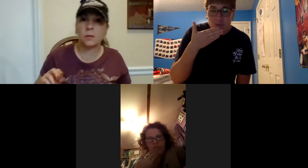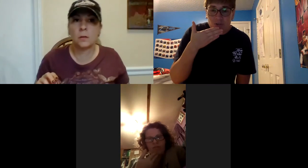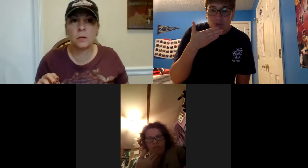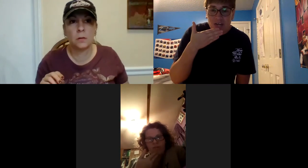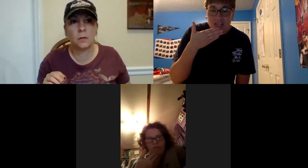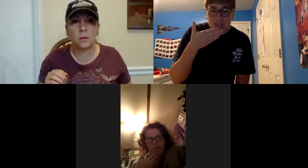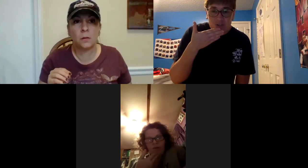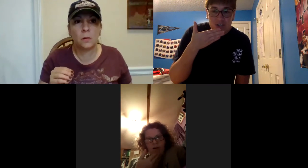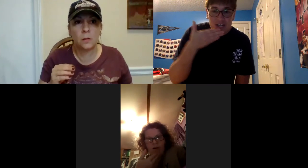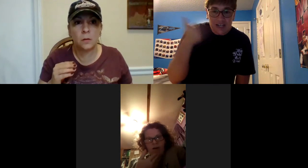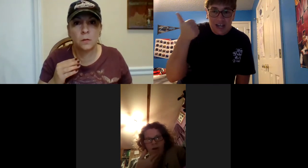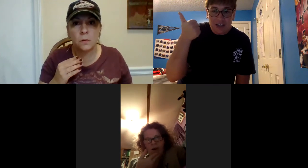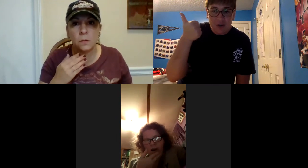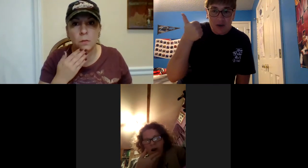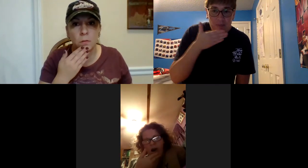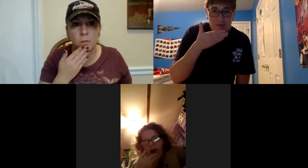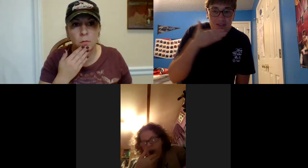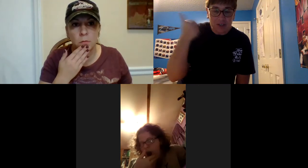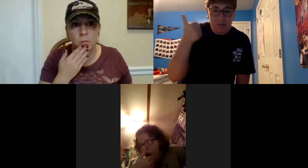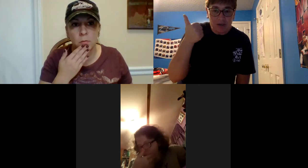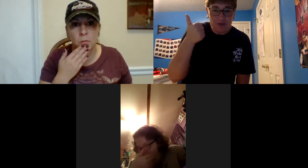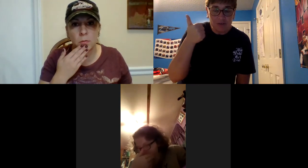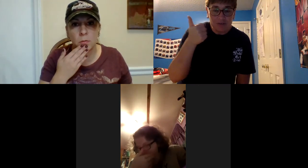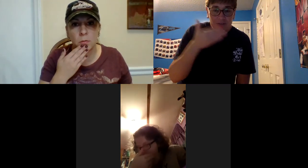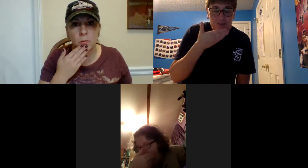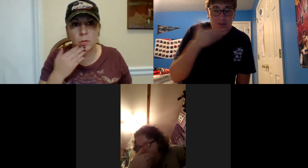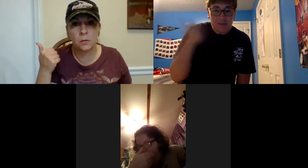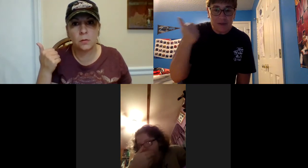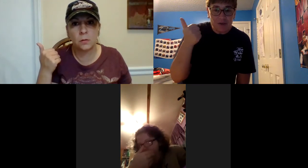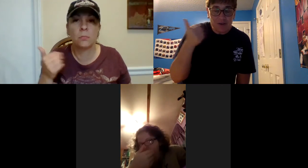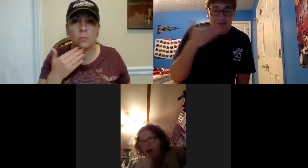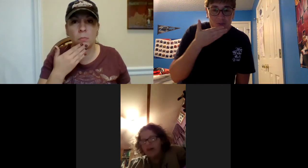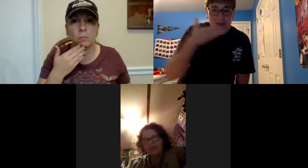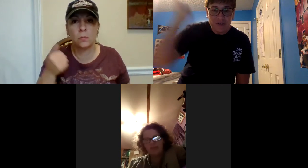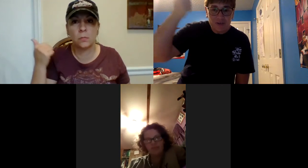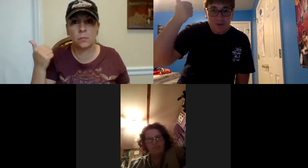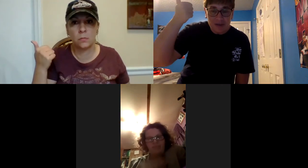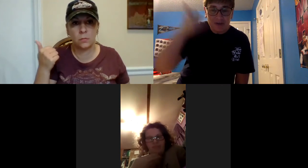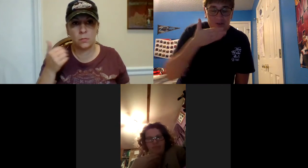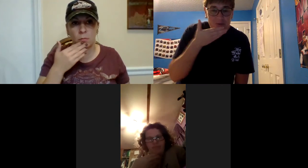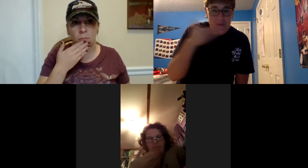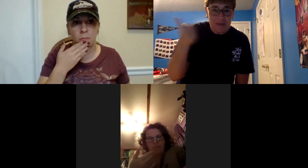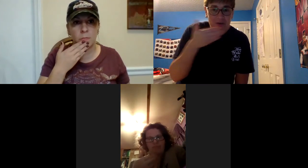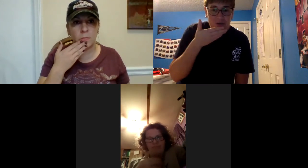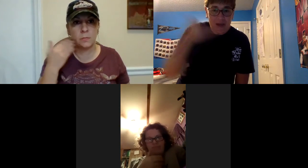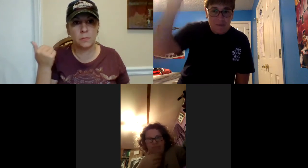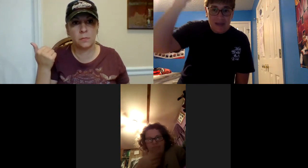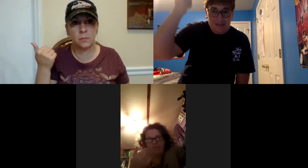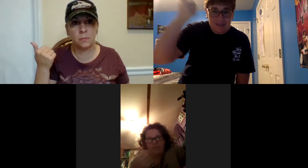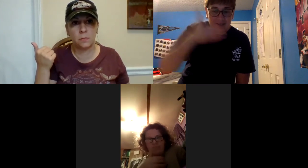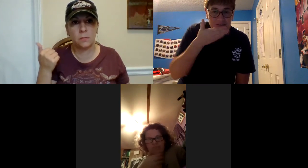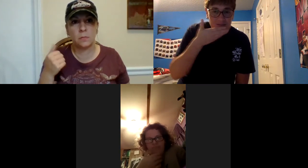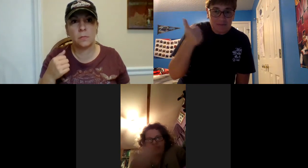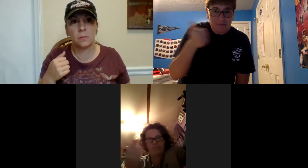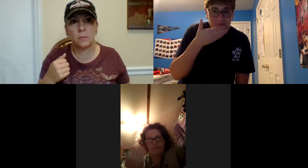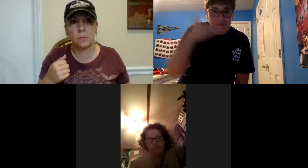is you put your hand at your chin and you go up like you're better. Better, you feel better, you're better, better, and